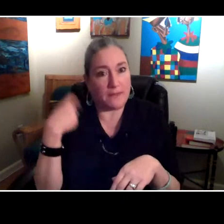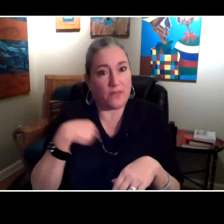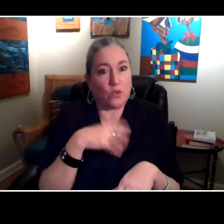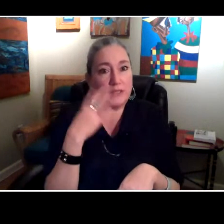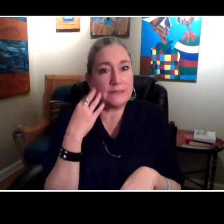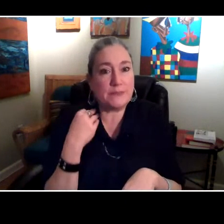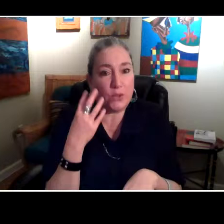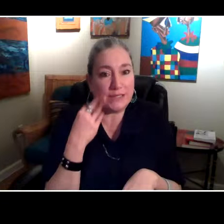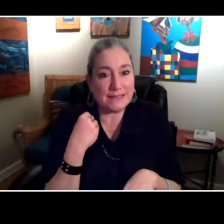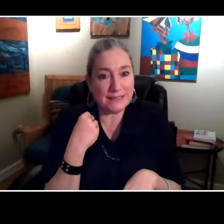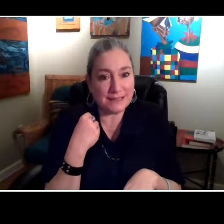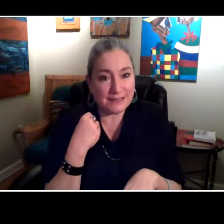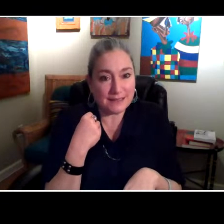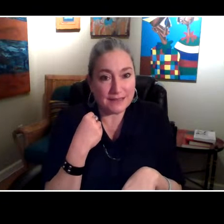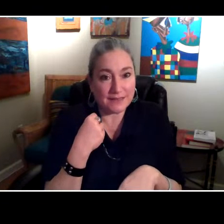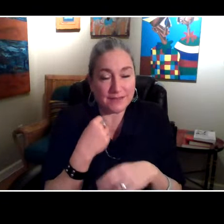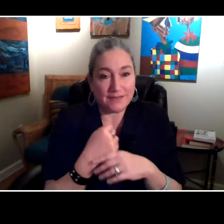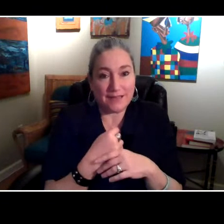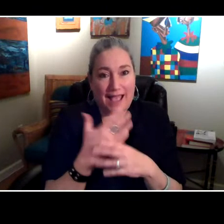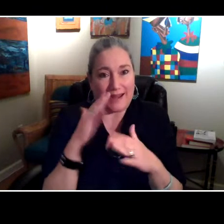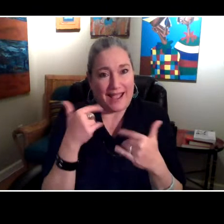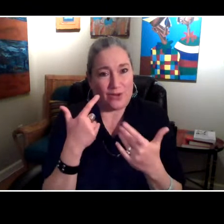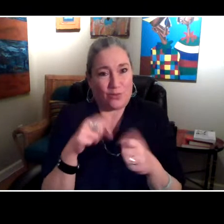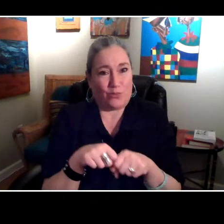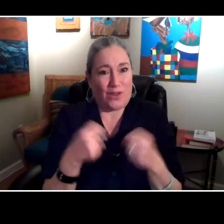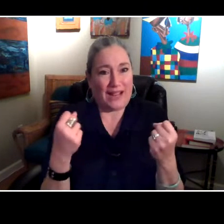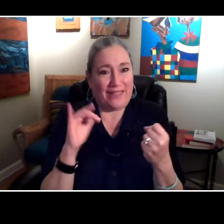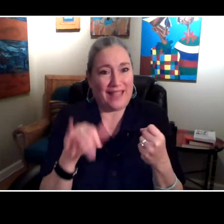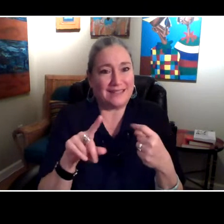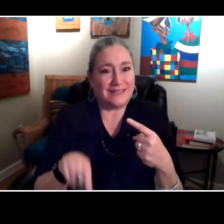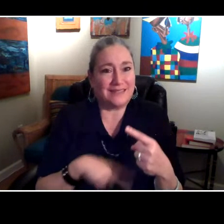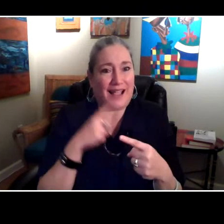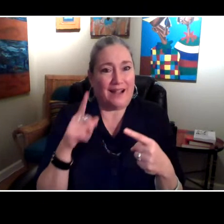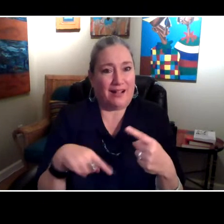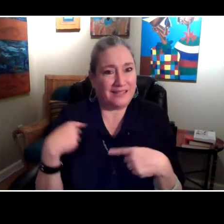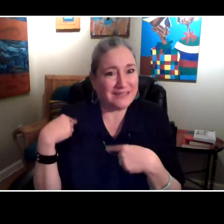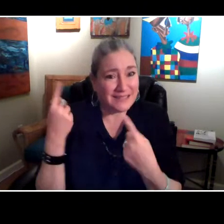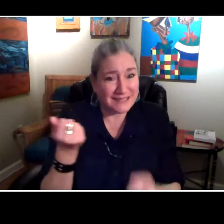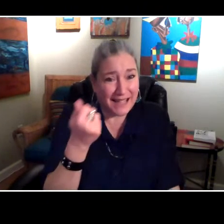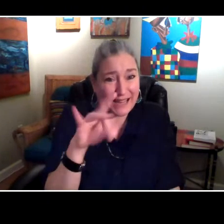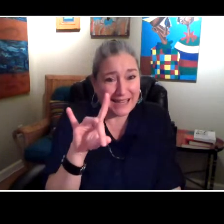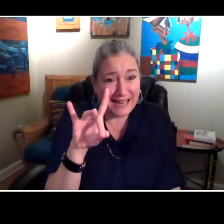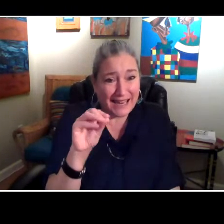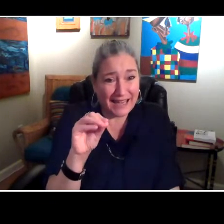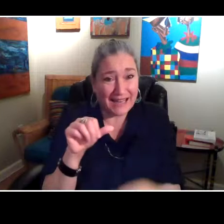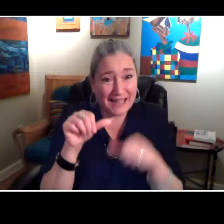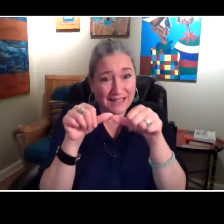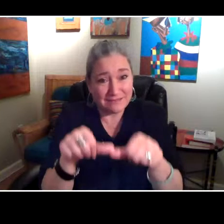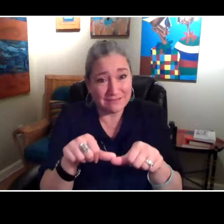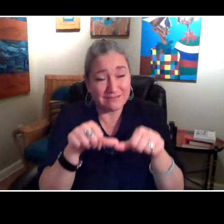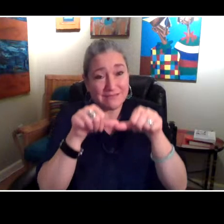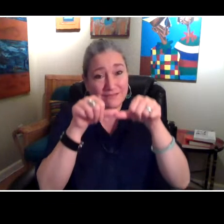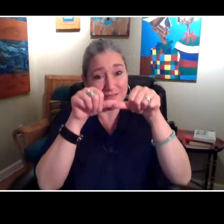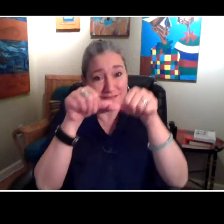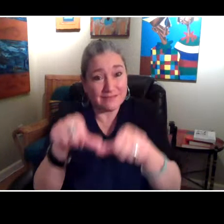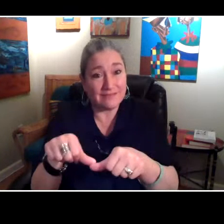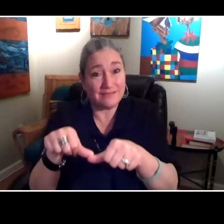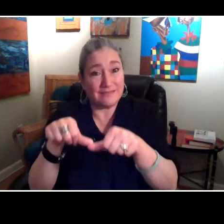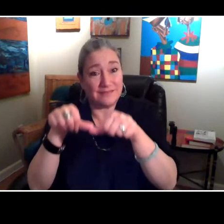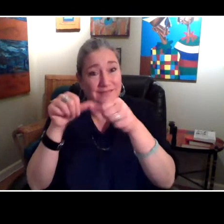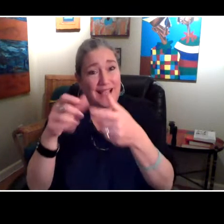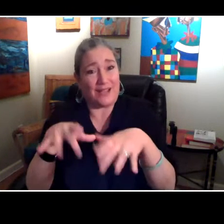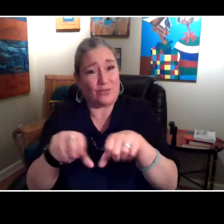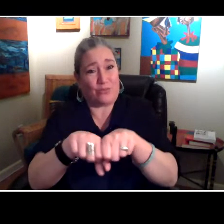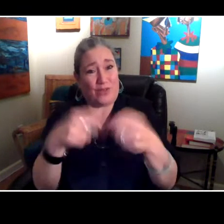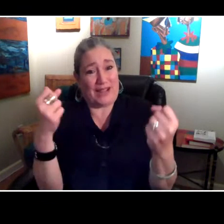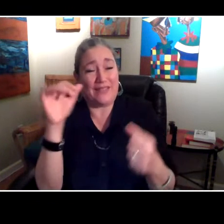about trauma and how profound that trauma is that we are all experiencing. How do we break that cycle of trauma